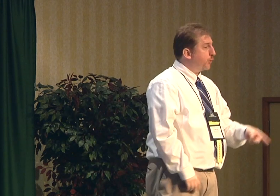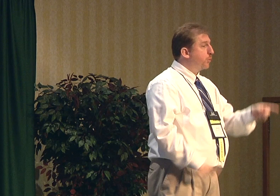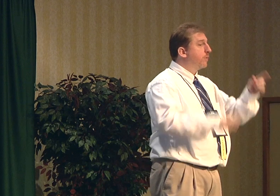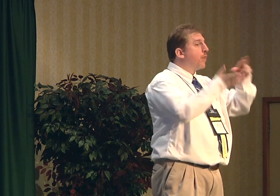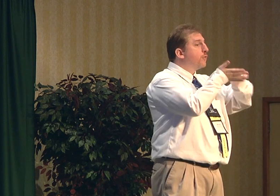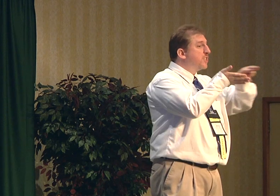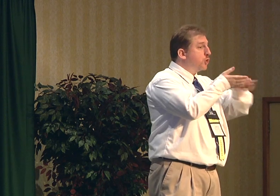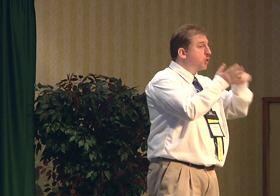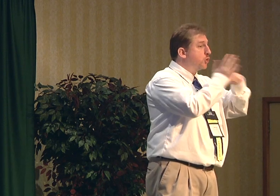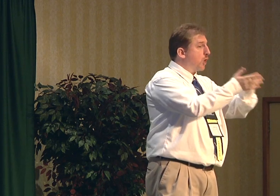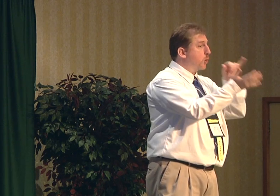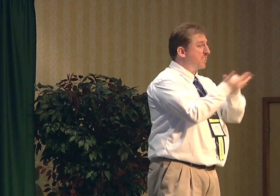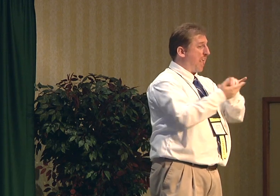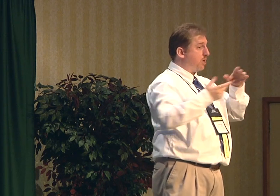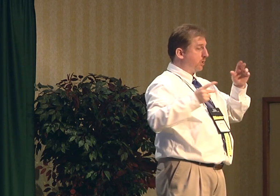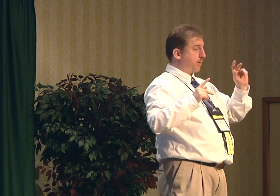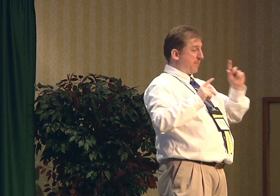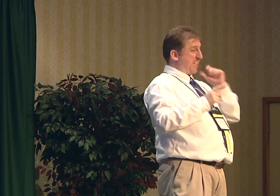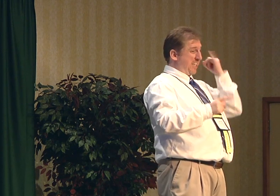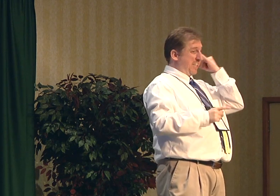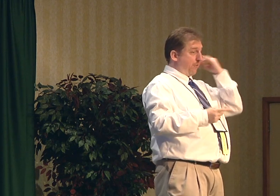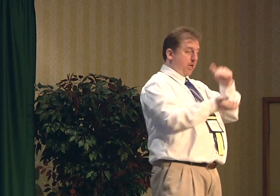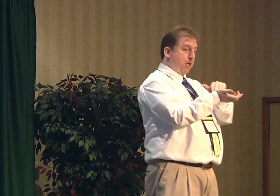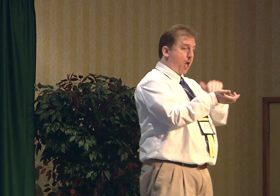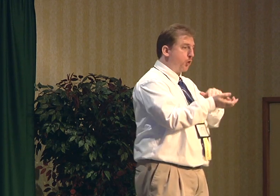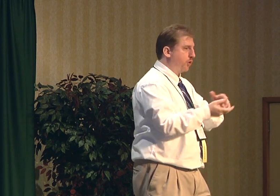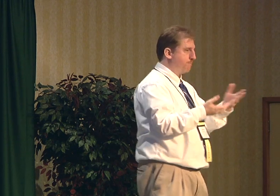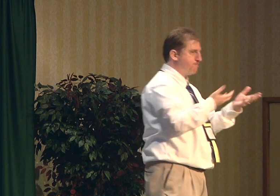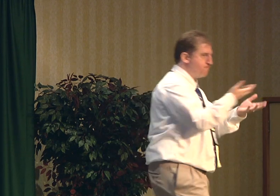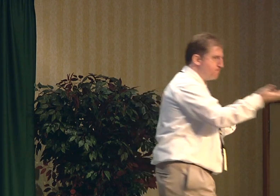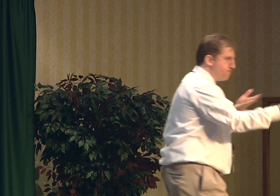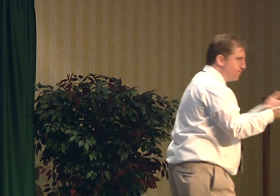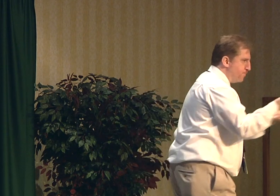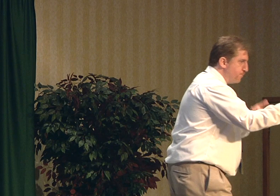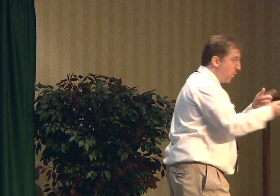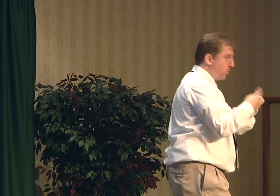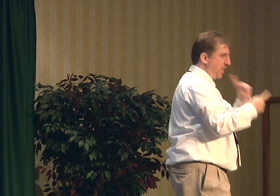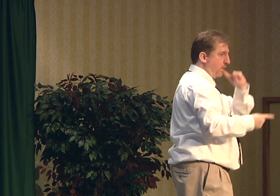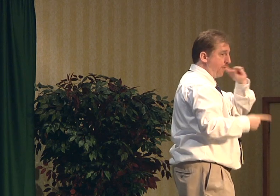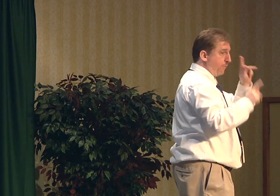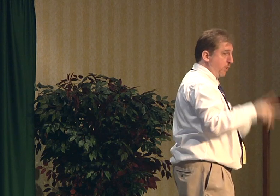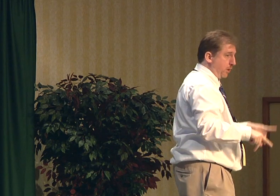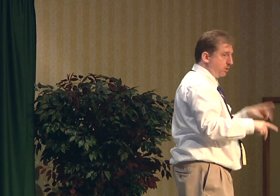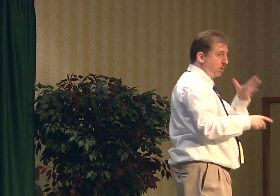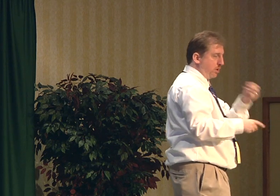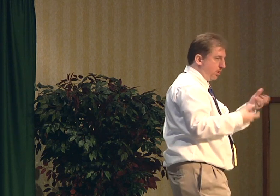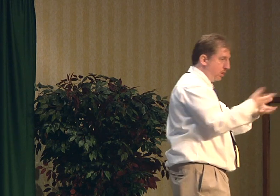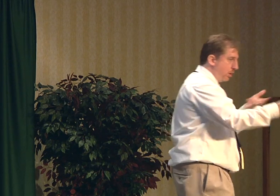The next quote is the research shows that if a doctor is working with a deaf